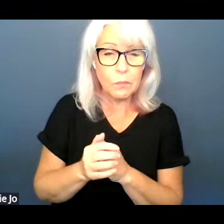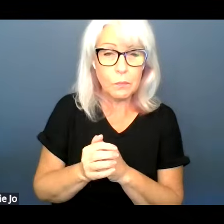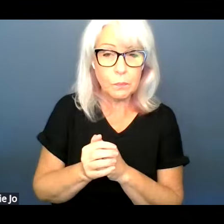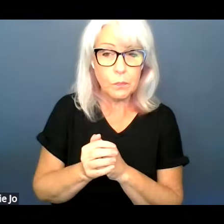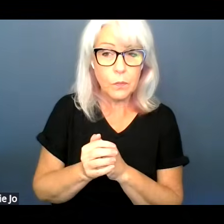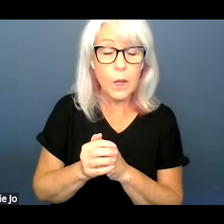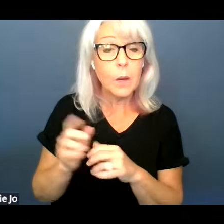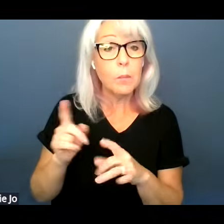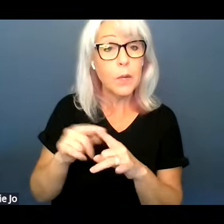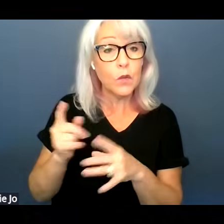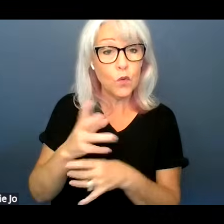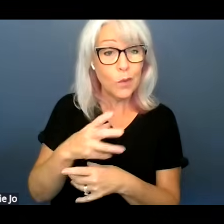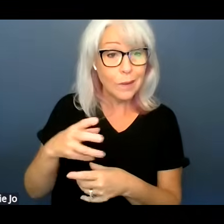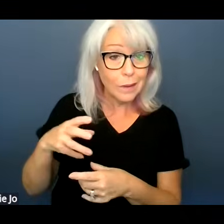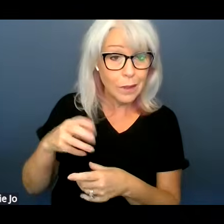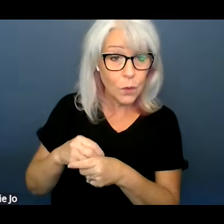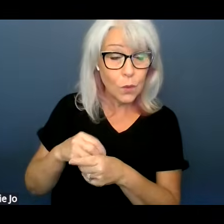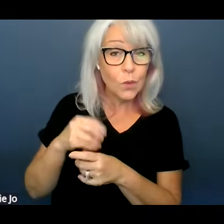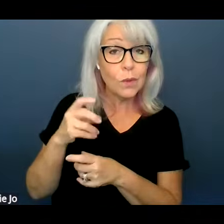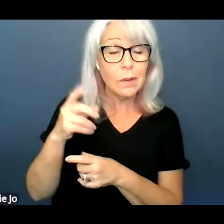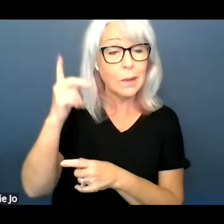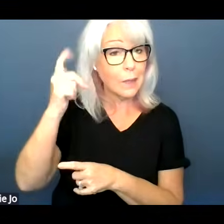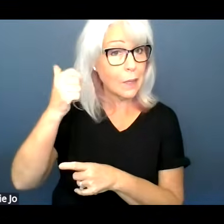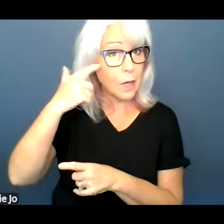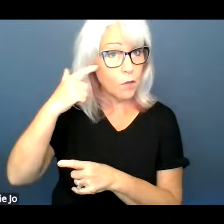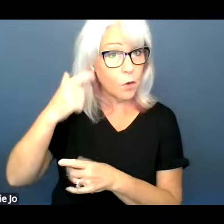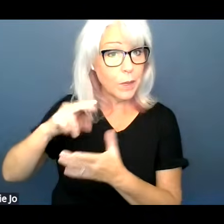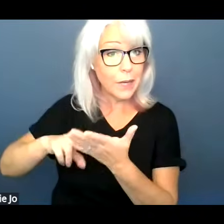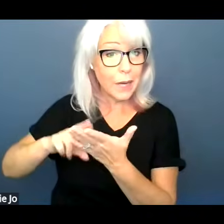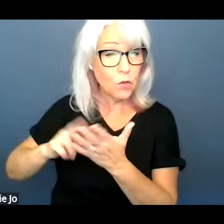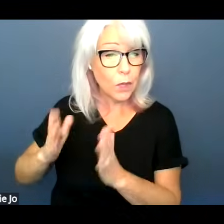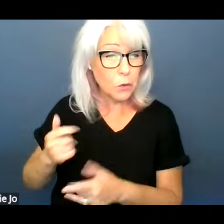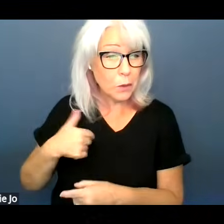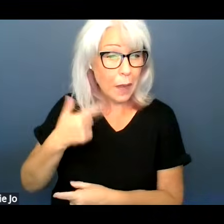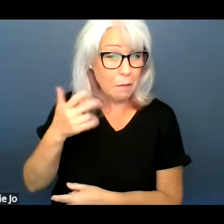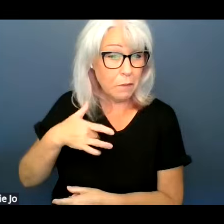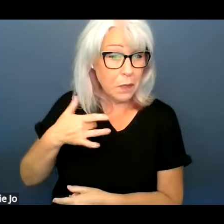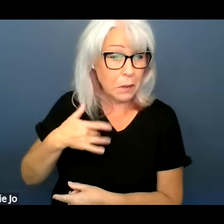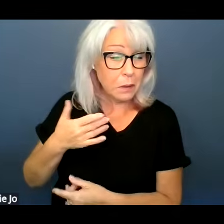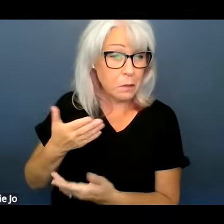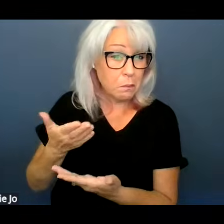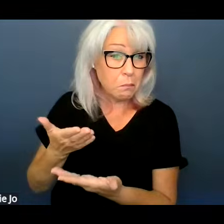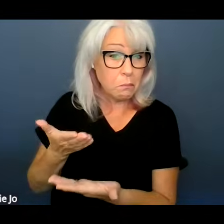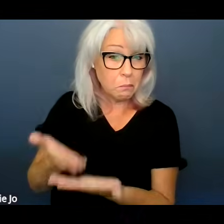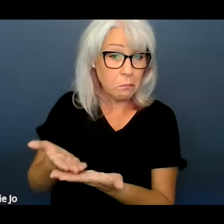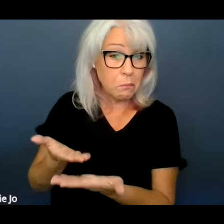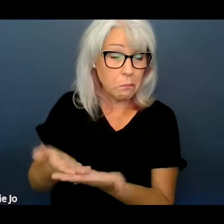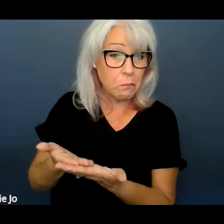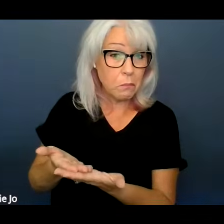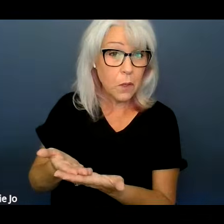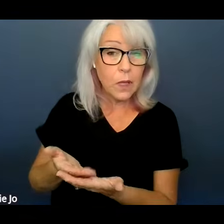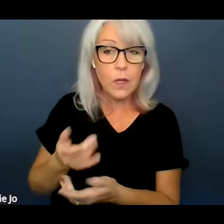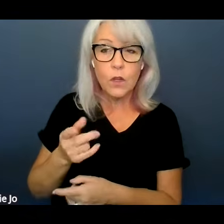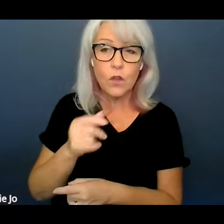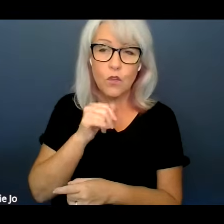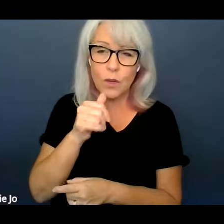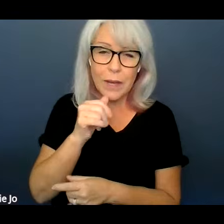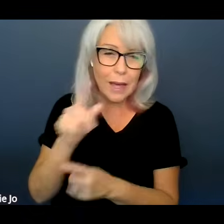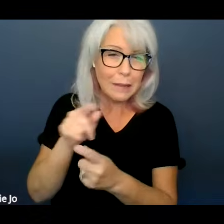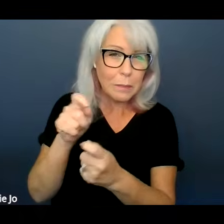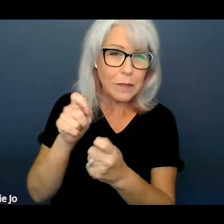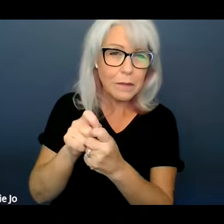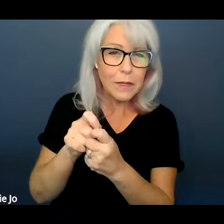include government contractors is valuable there, and I think it should specify the 250,000 just as you